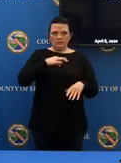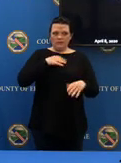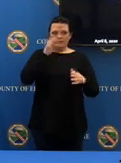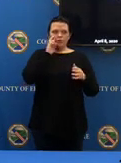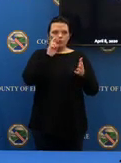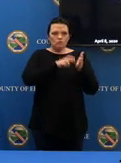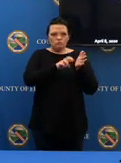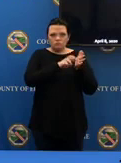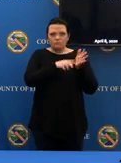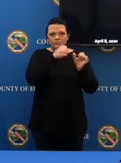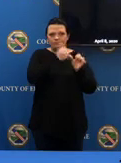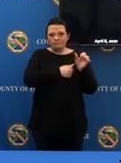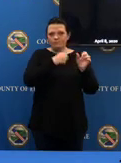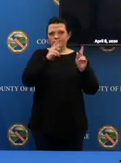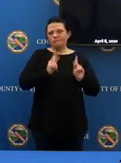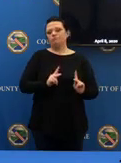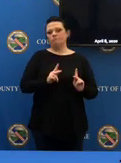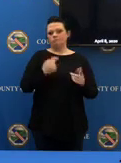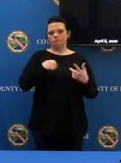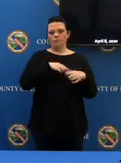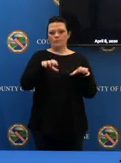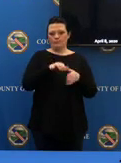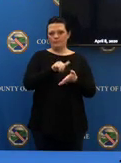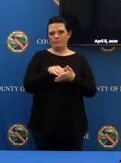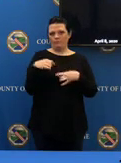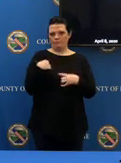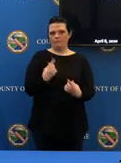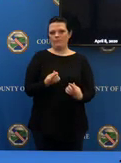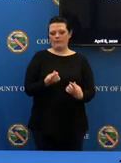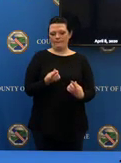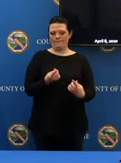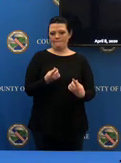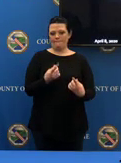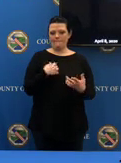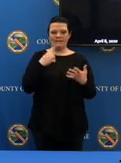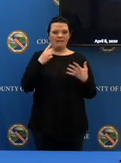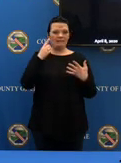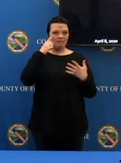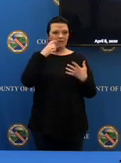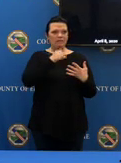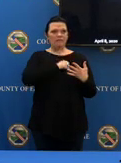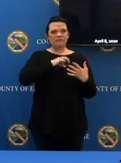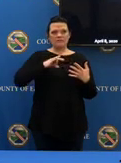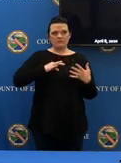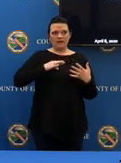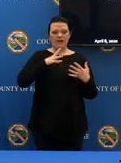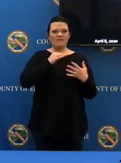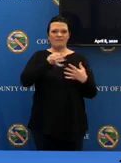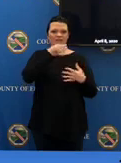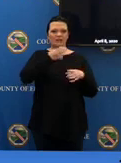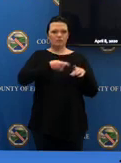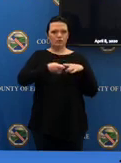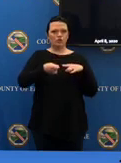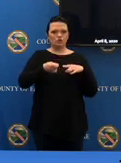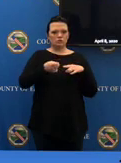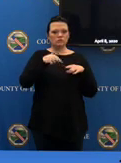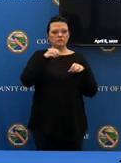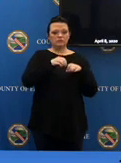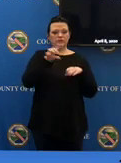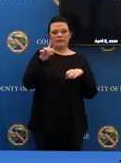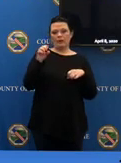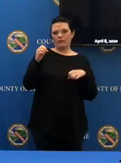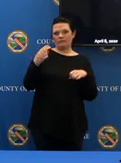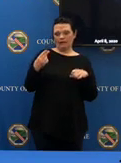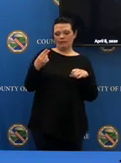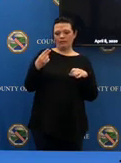research on the individuals. We have been able to do that, and I thank the staff and the epidemiologists in the Department of Health who've been